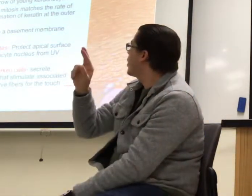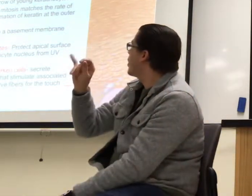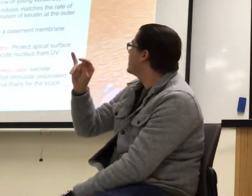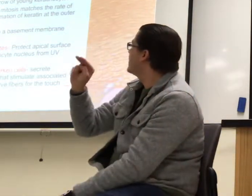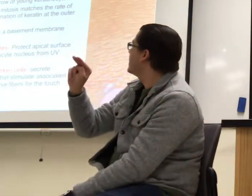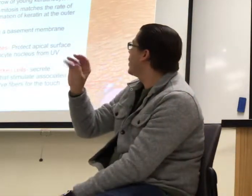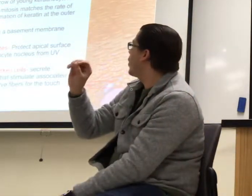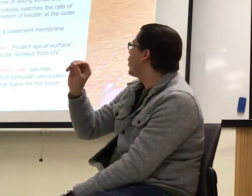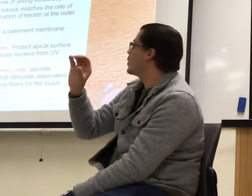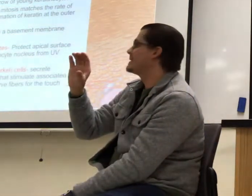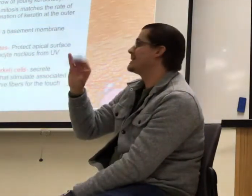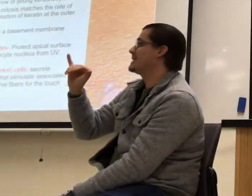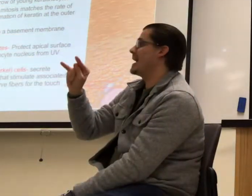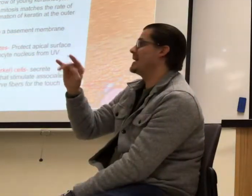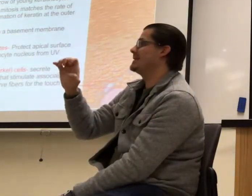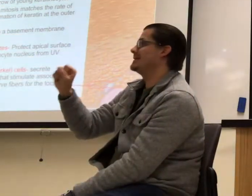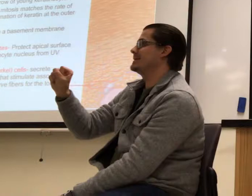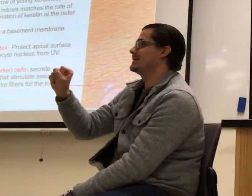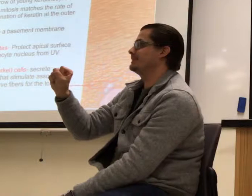Keratinocytes.